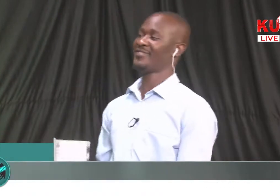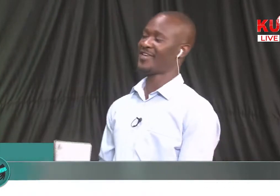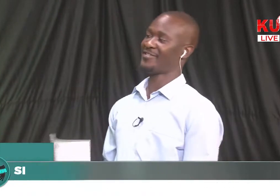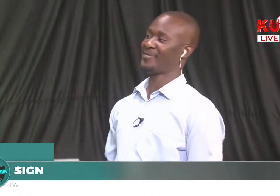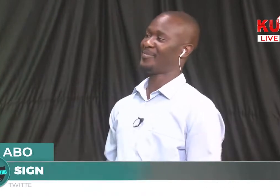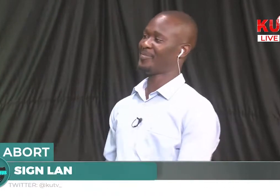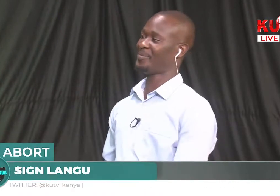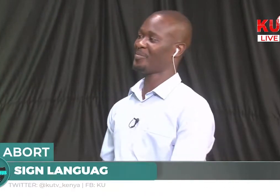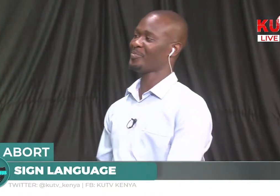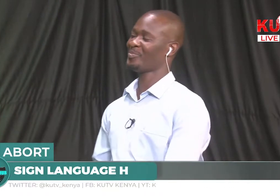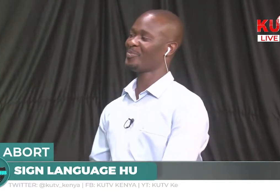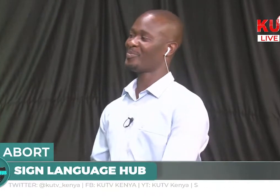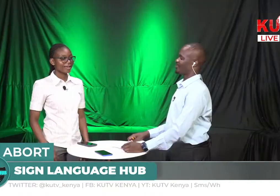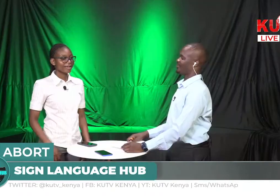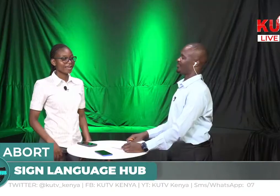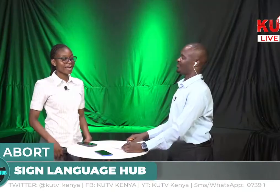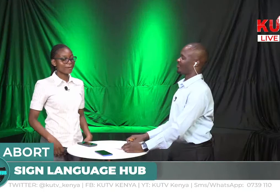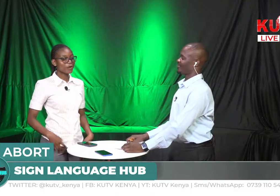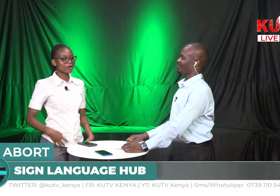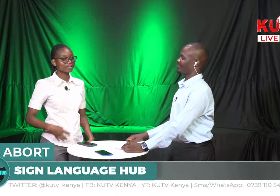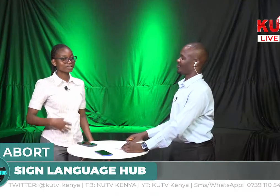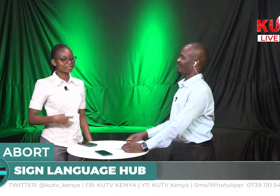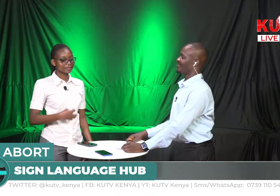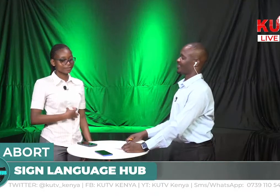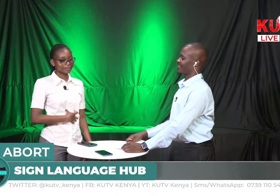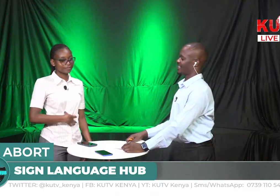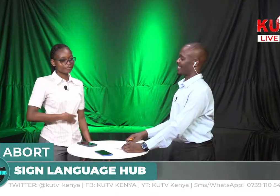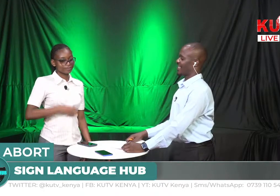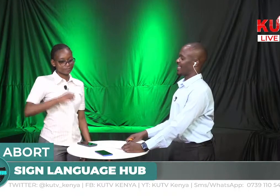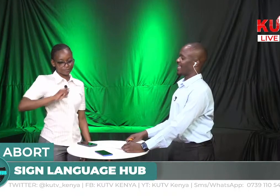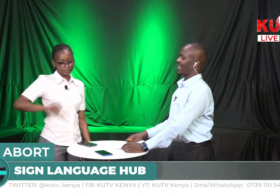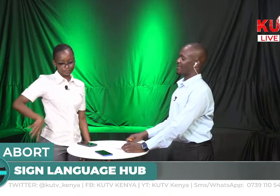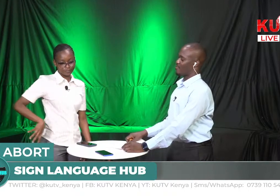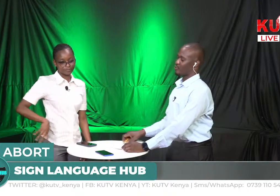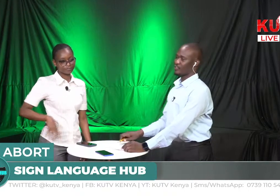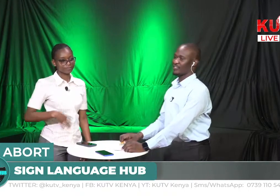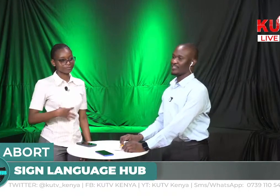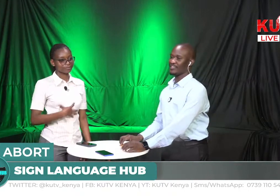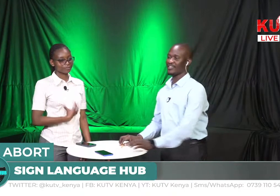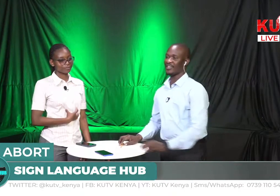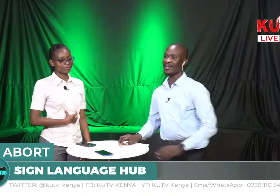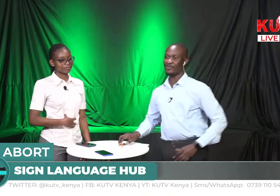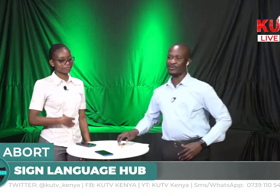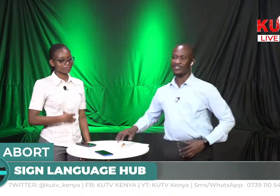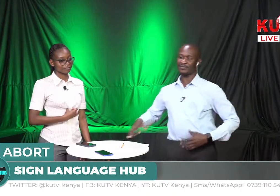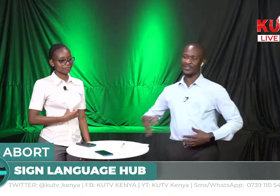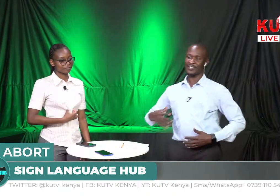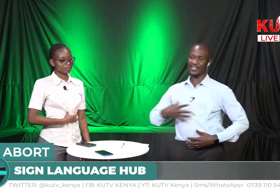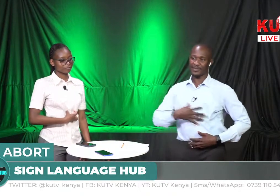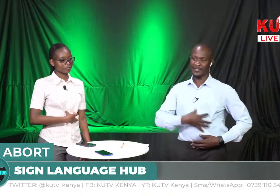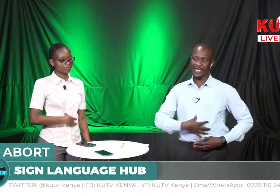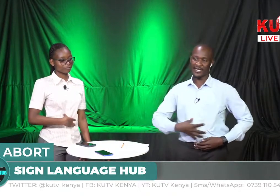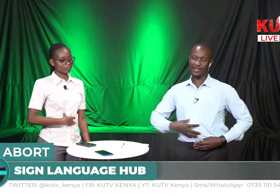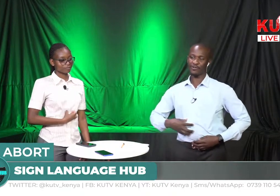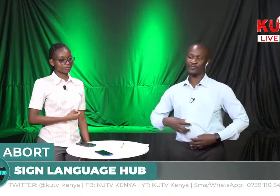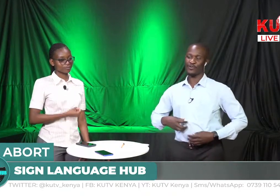Yes. A boat. A boat. A boat is simply taking the child out of your home,